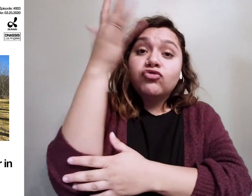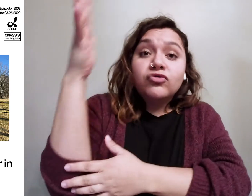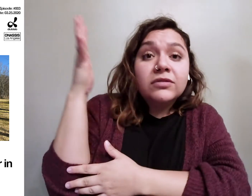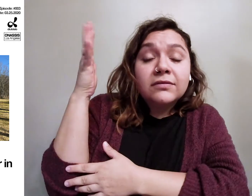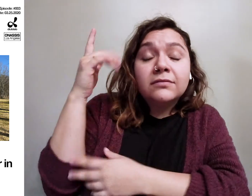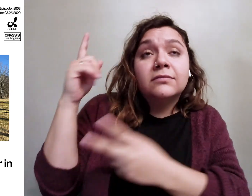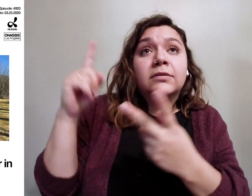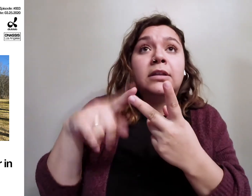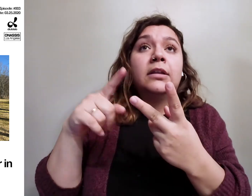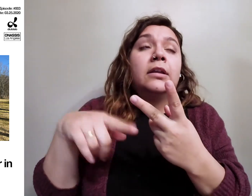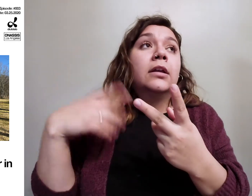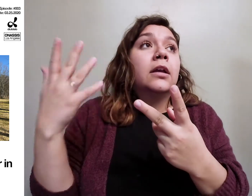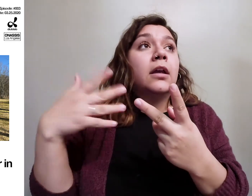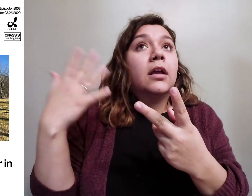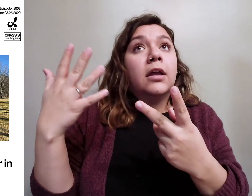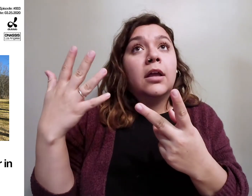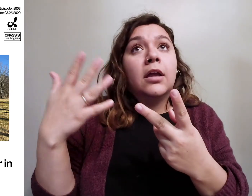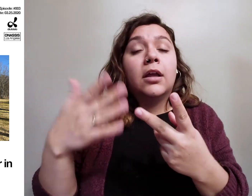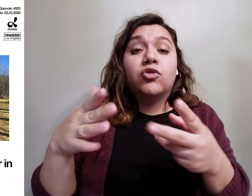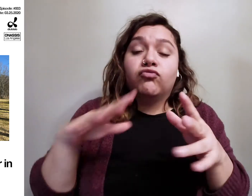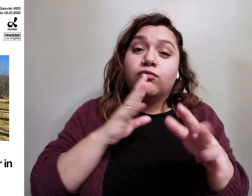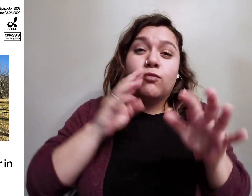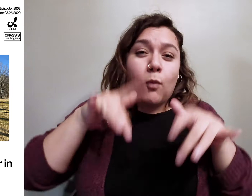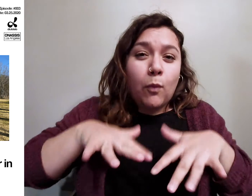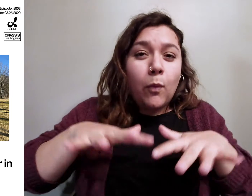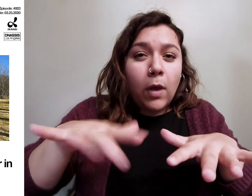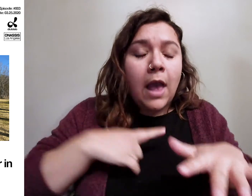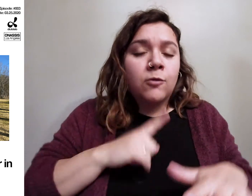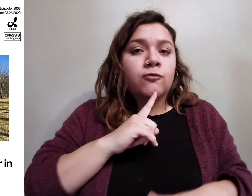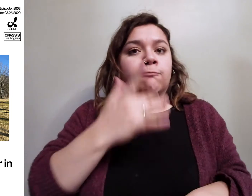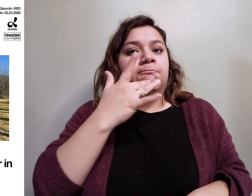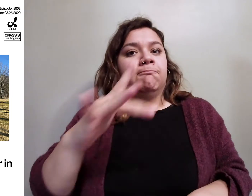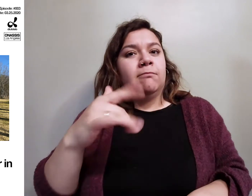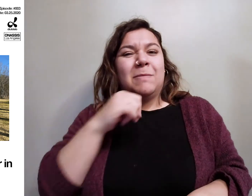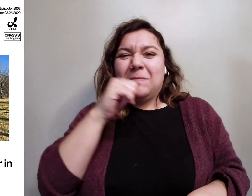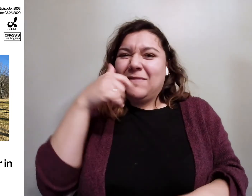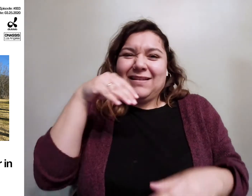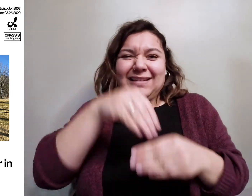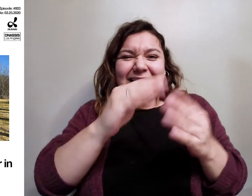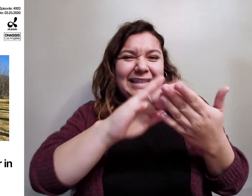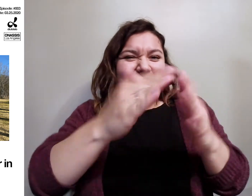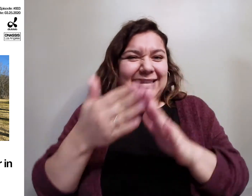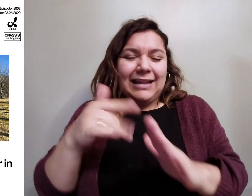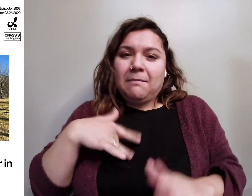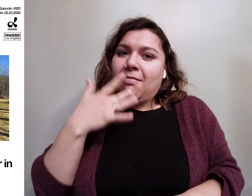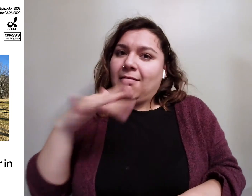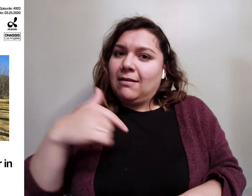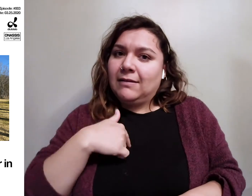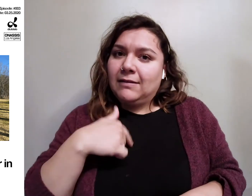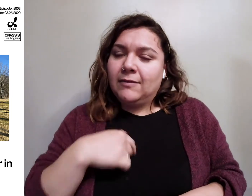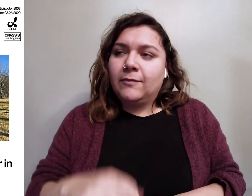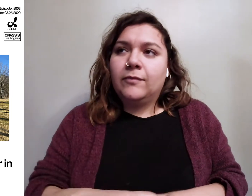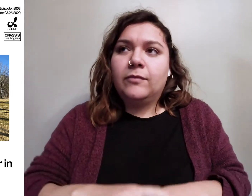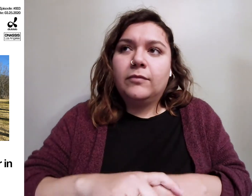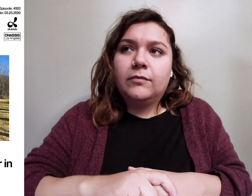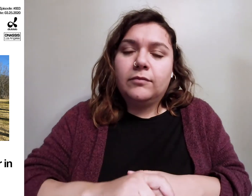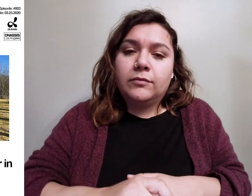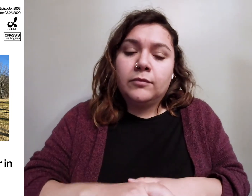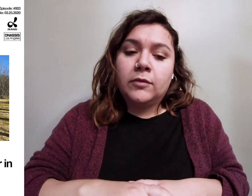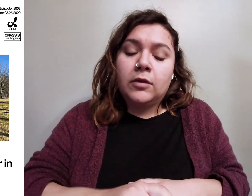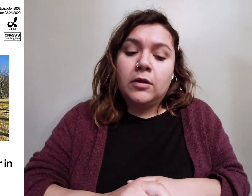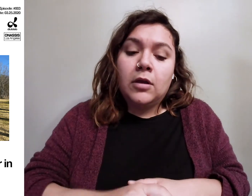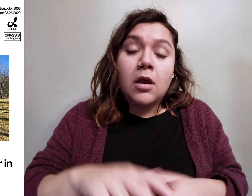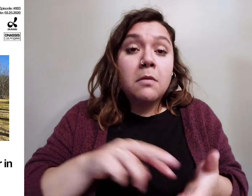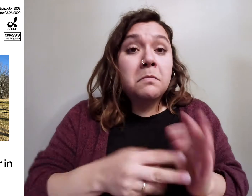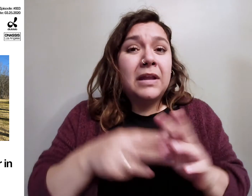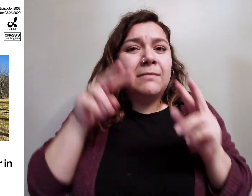trees and streams, and I'm really fortunate to be out of the city. And so I'm